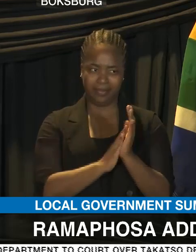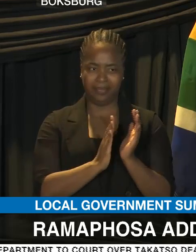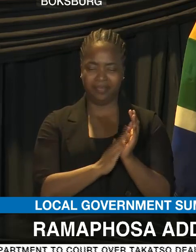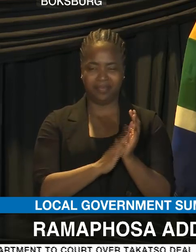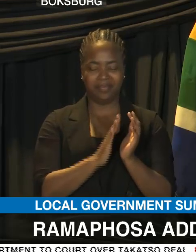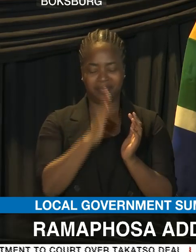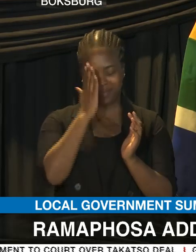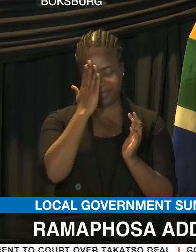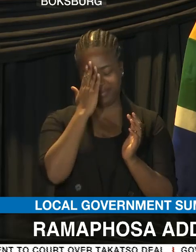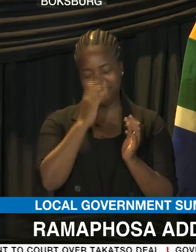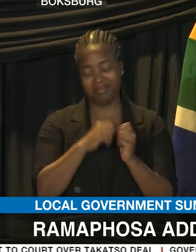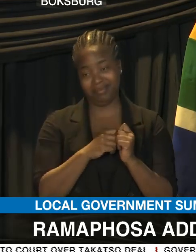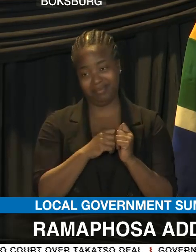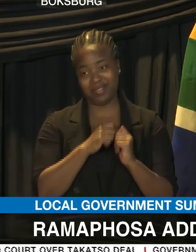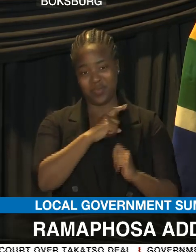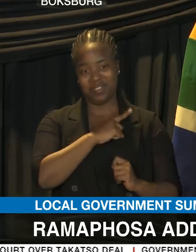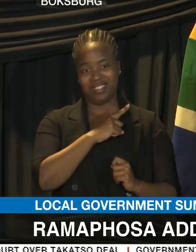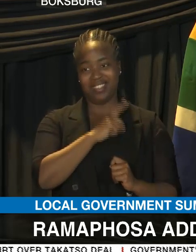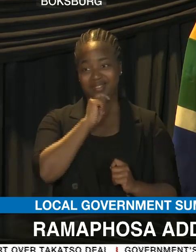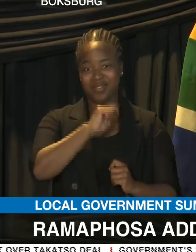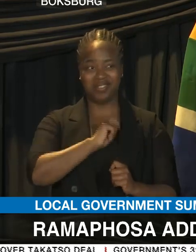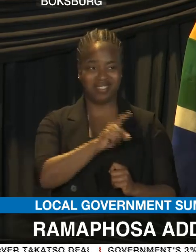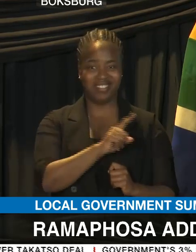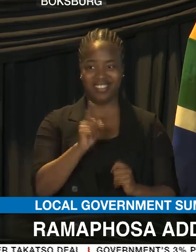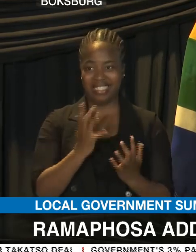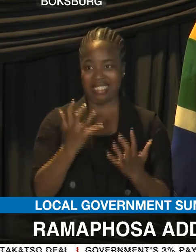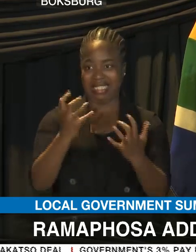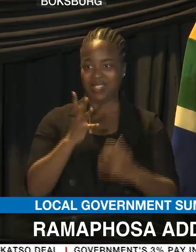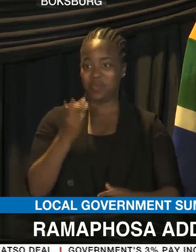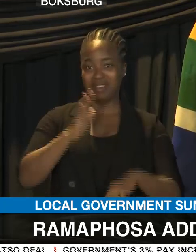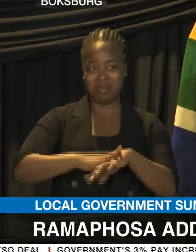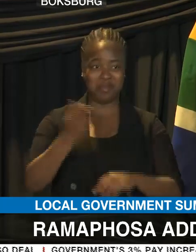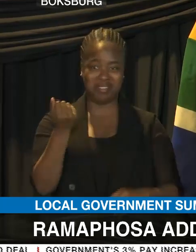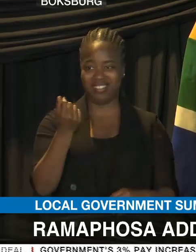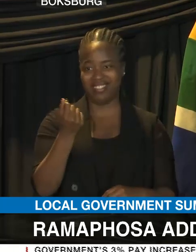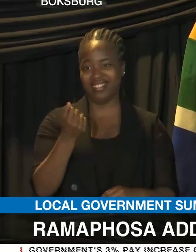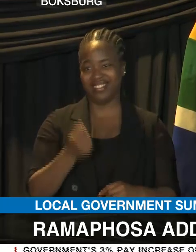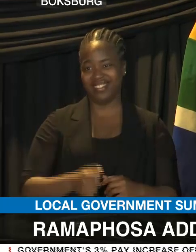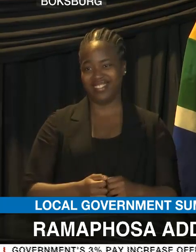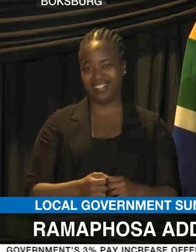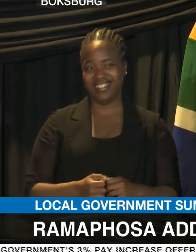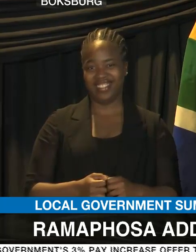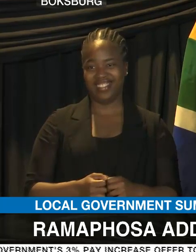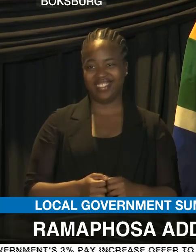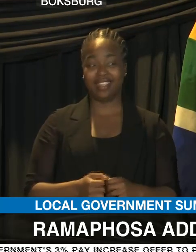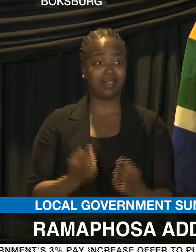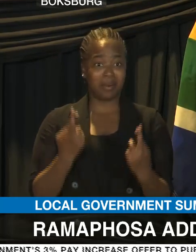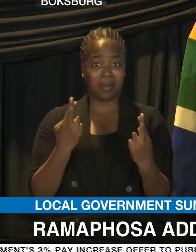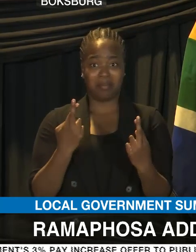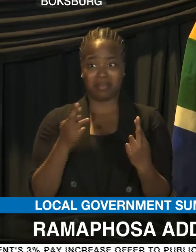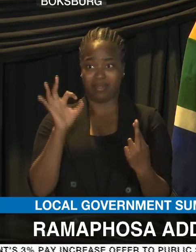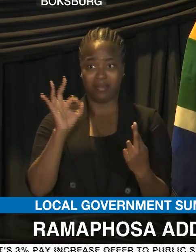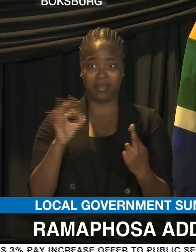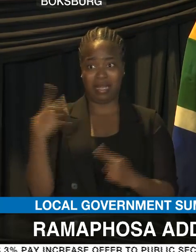because that is where you as local government players, you want more money. I hope you raised it